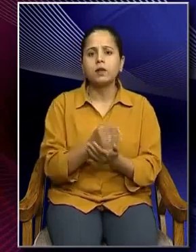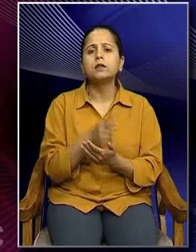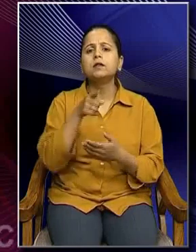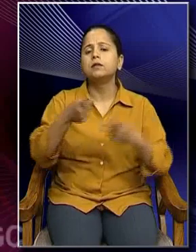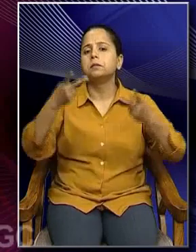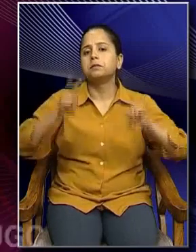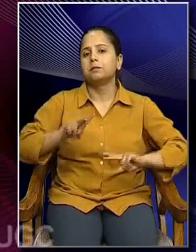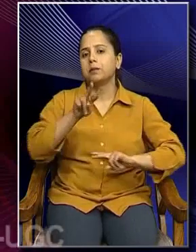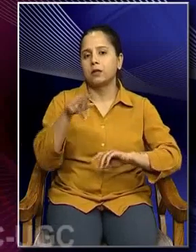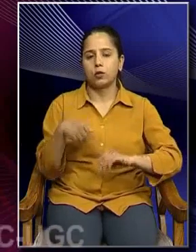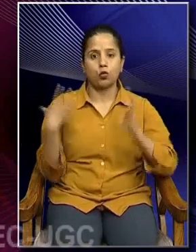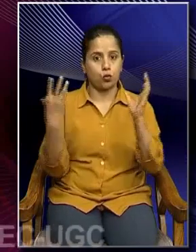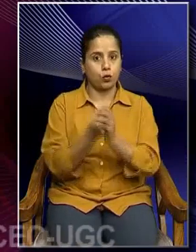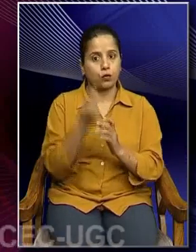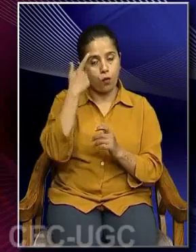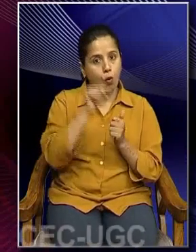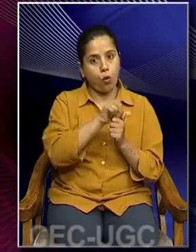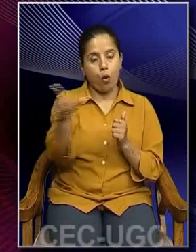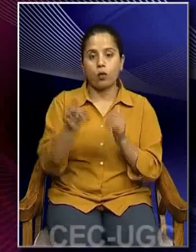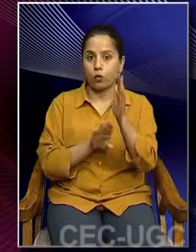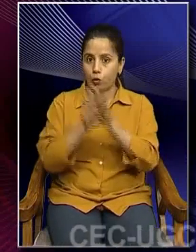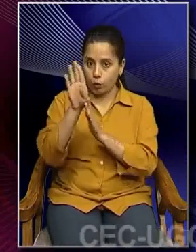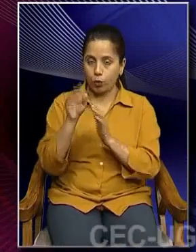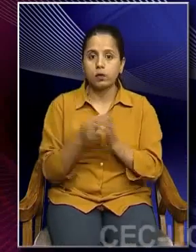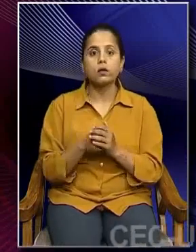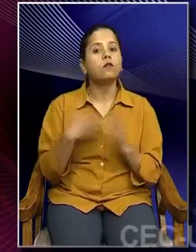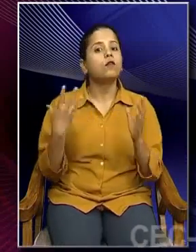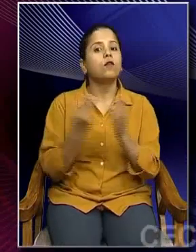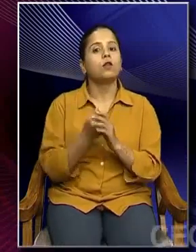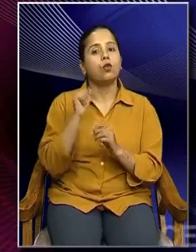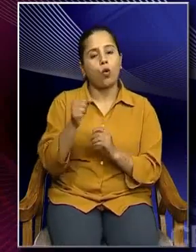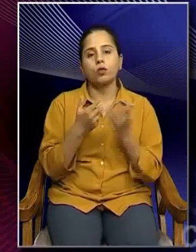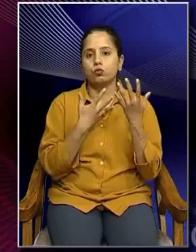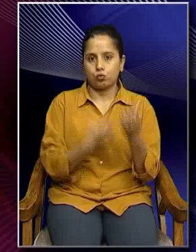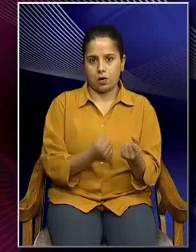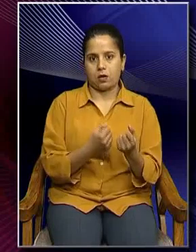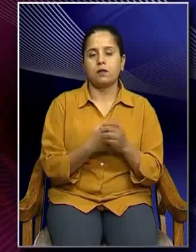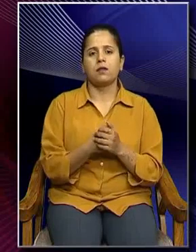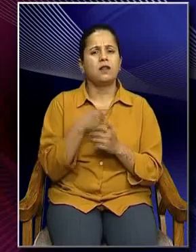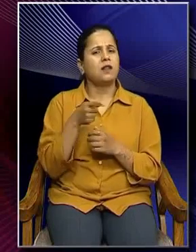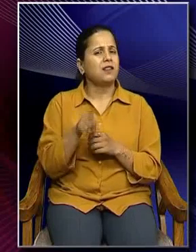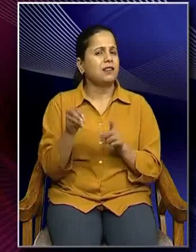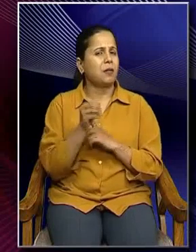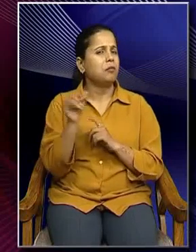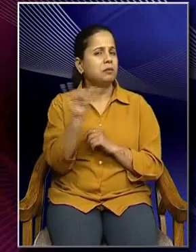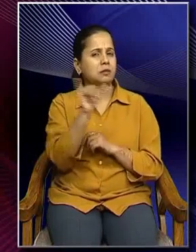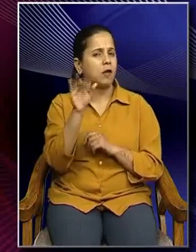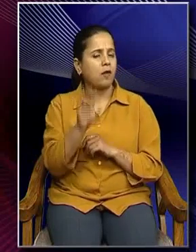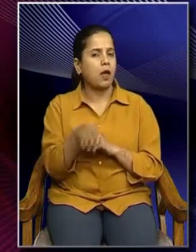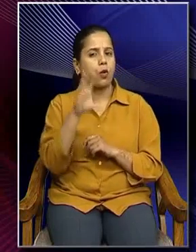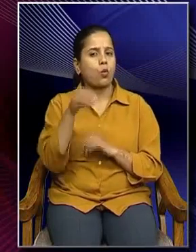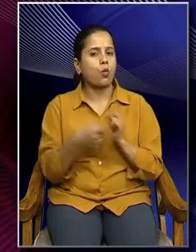translates as together for everyone's growth with everyone's trust. So this very much resonates with the